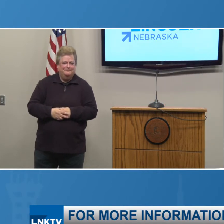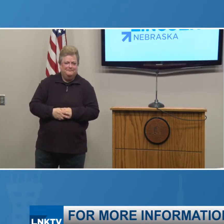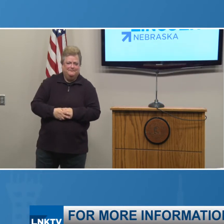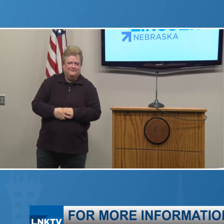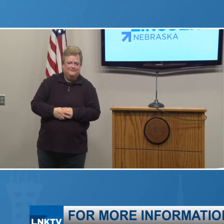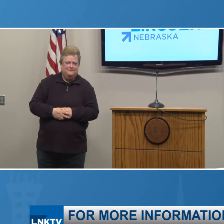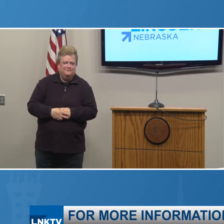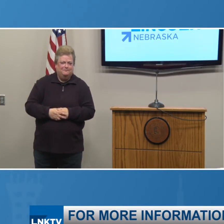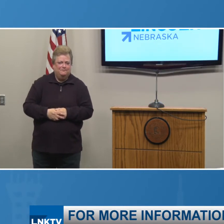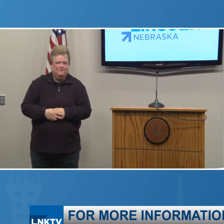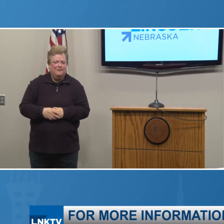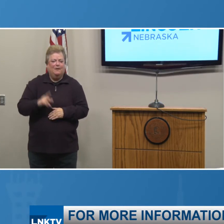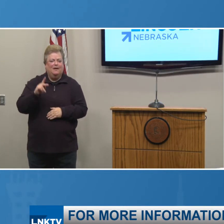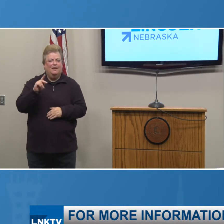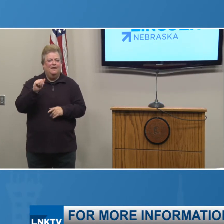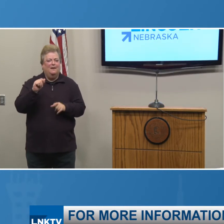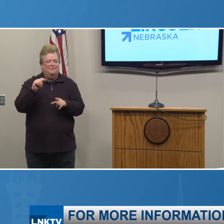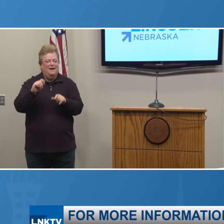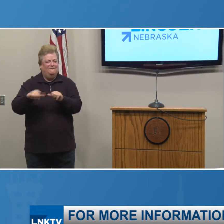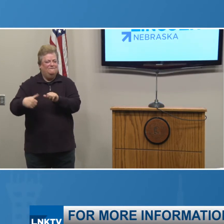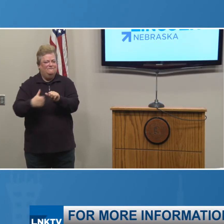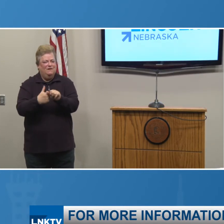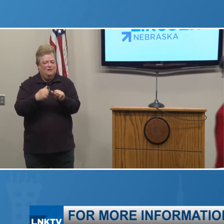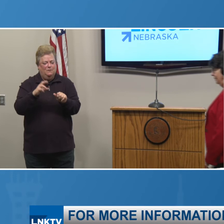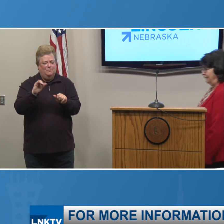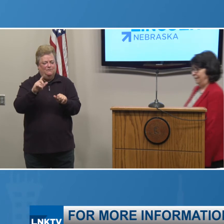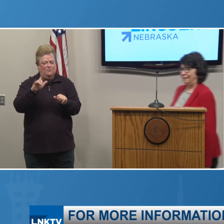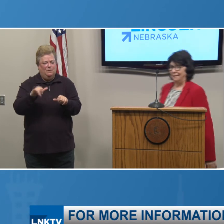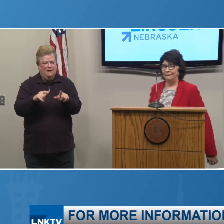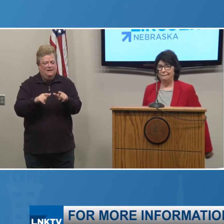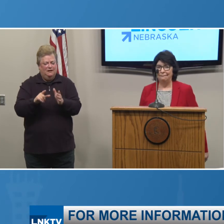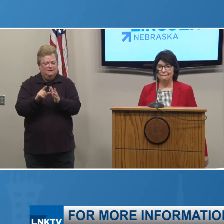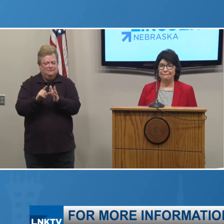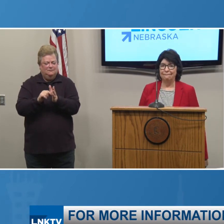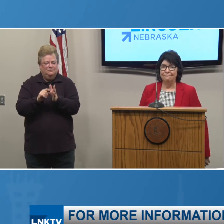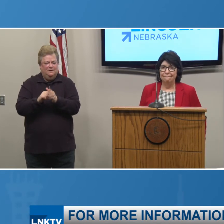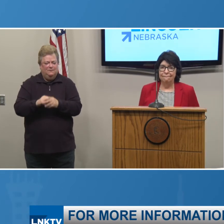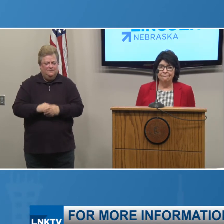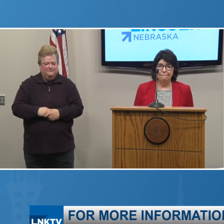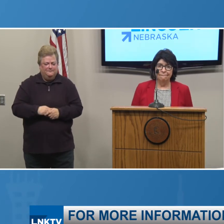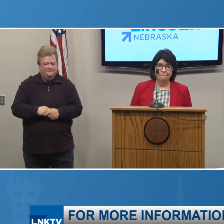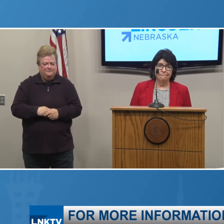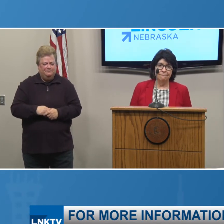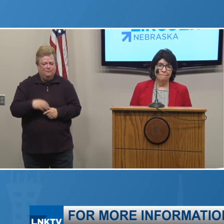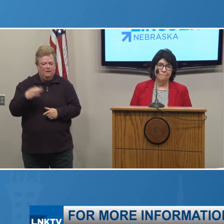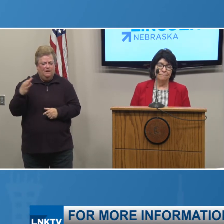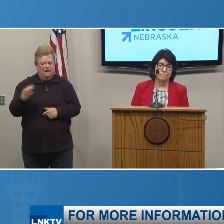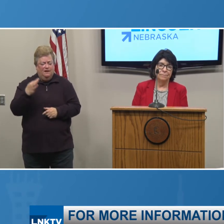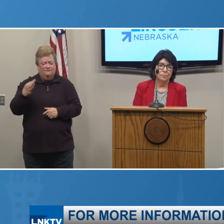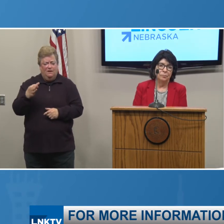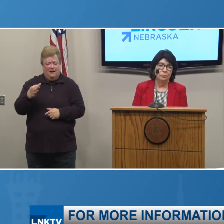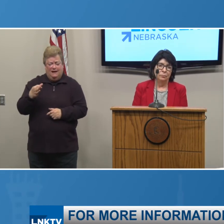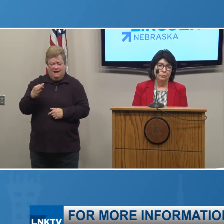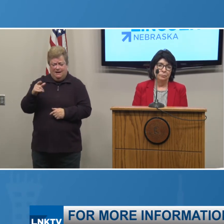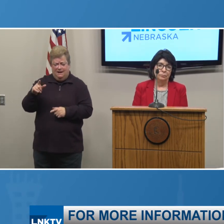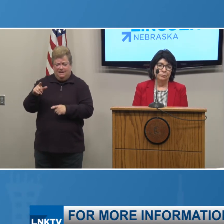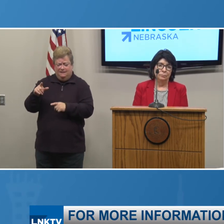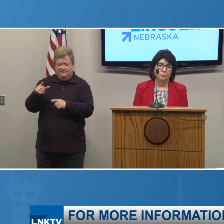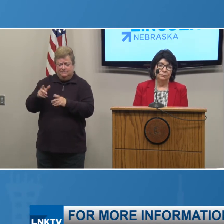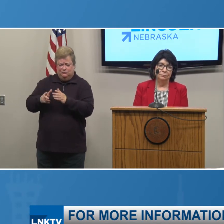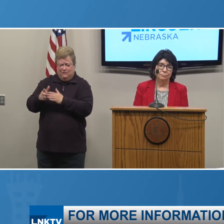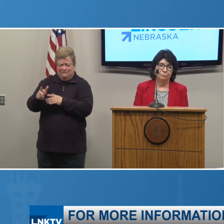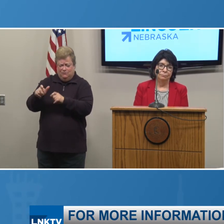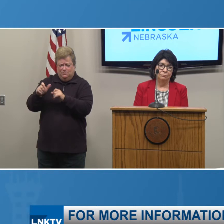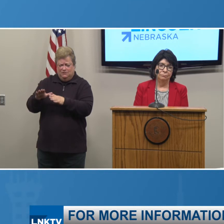Pat, a follow-up. Friday's Friday's drive-through test site at Lincoln